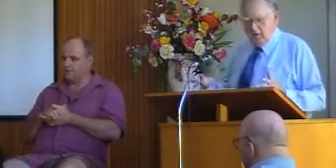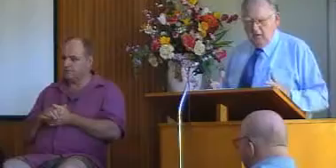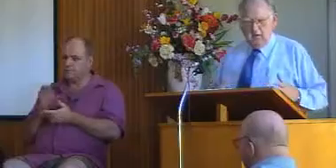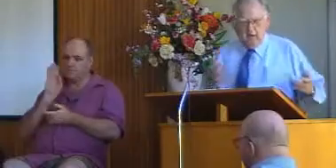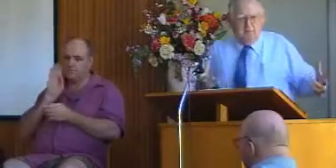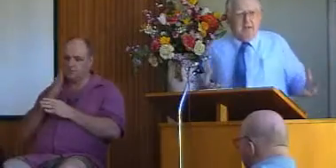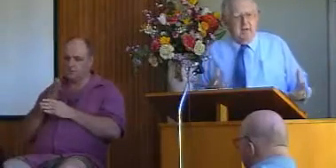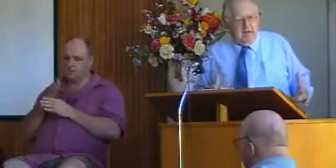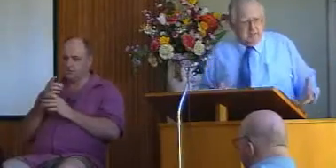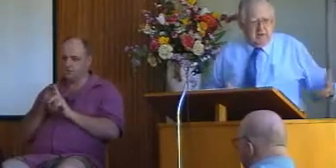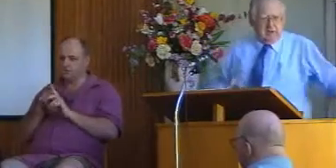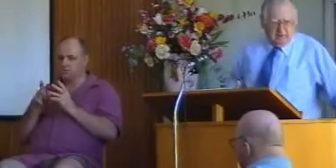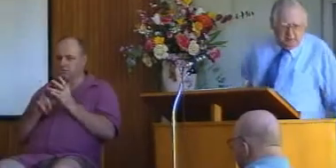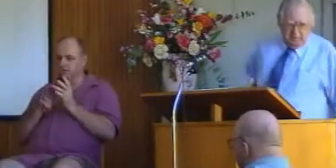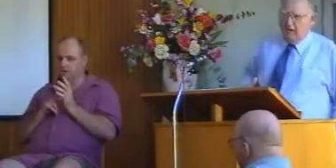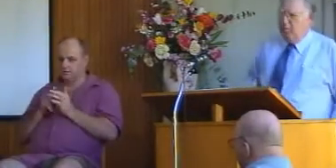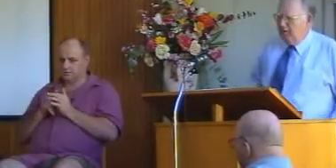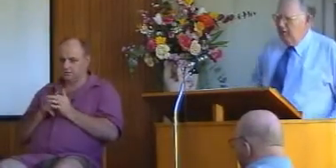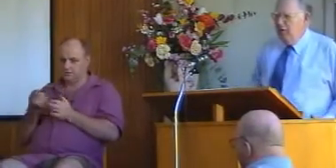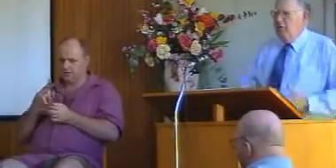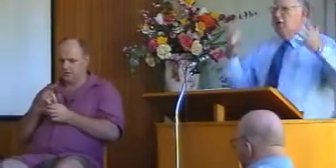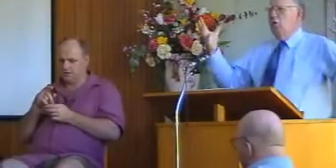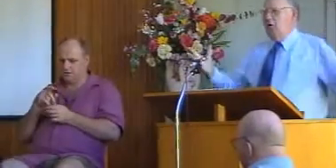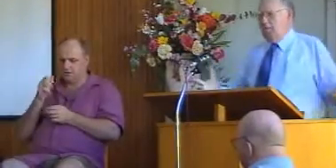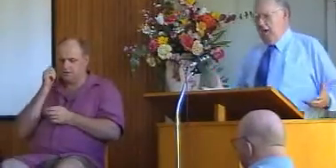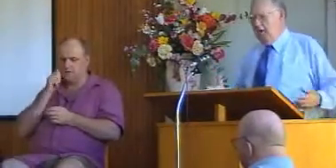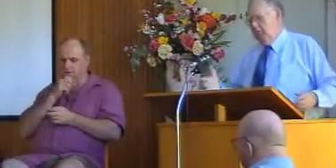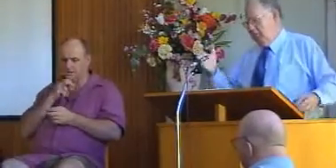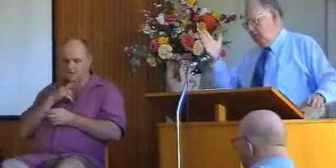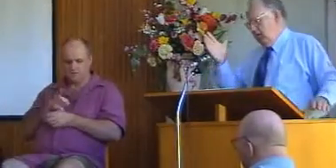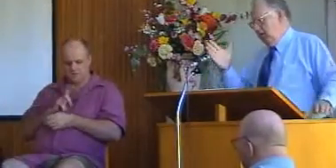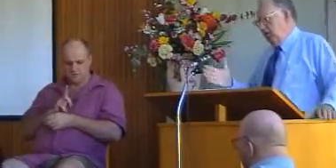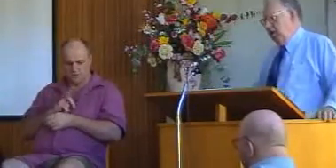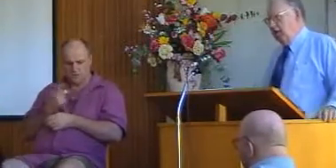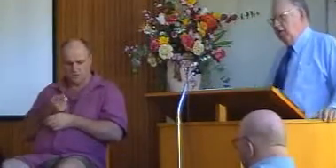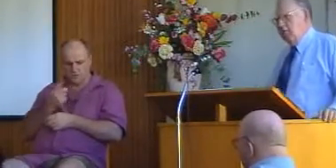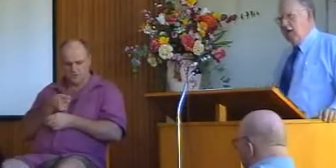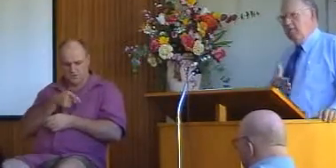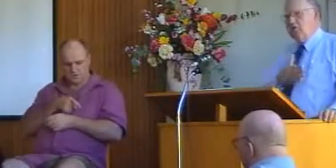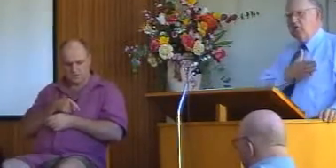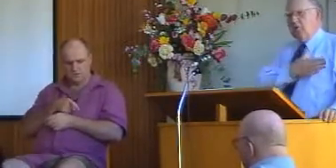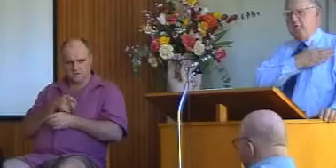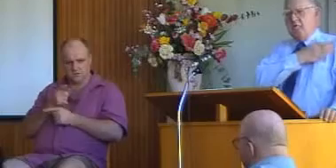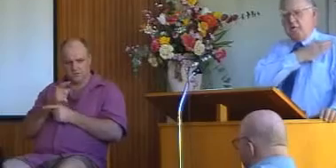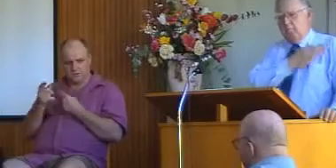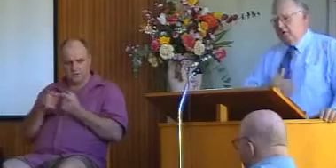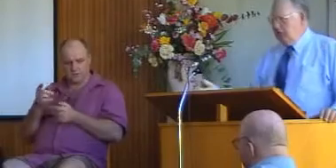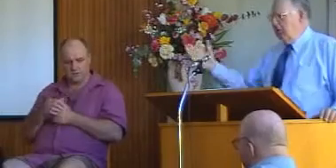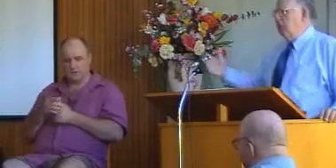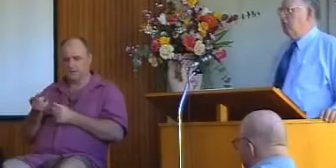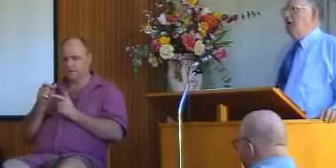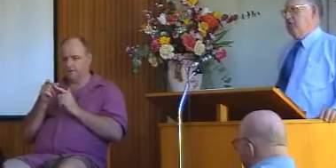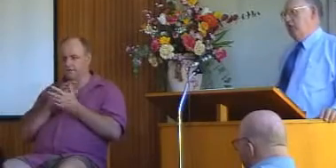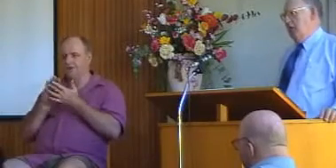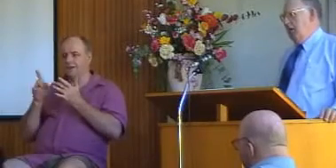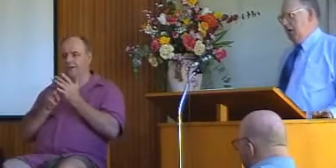mouth. And the big man said to Philip, who's he talking about? And Philip began at the same scriptures and preached to